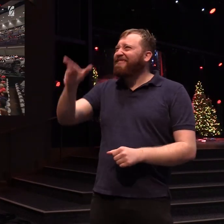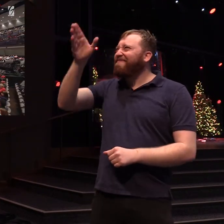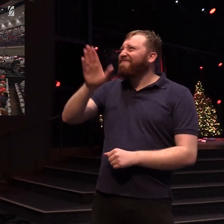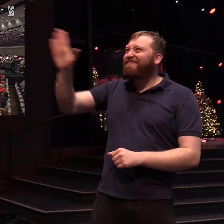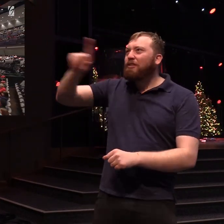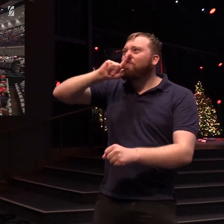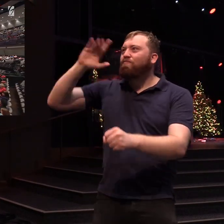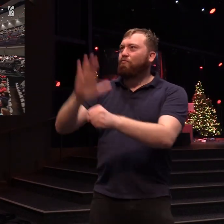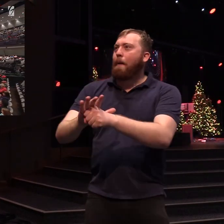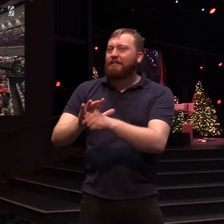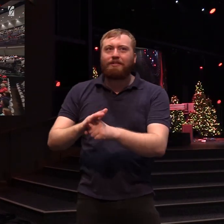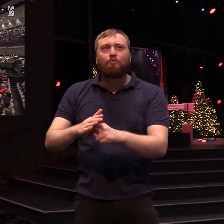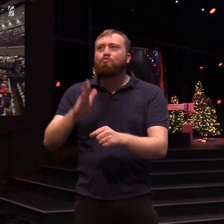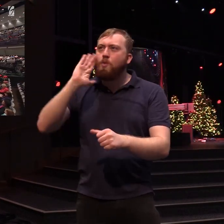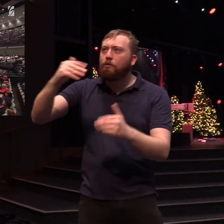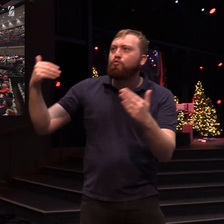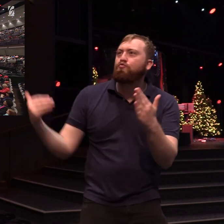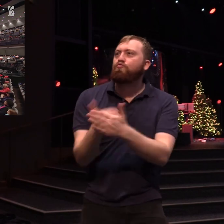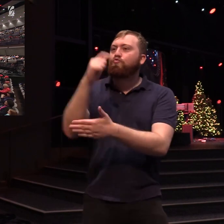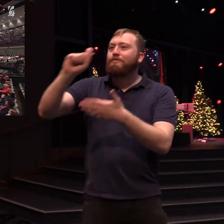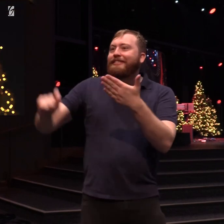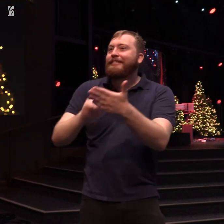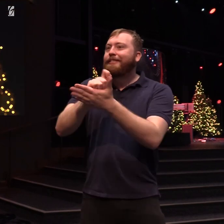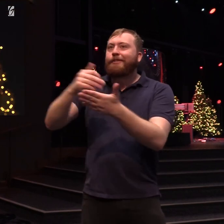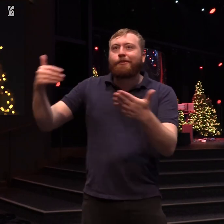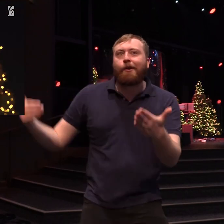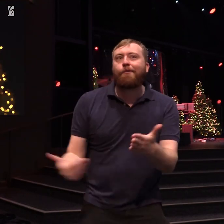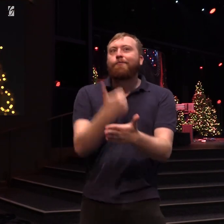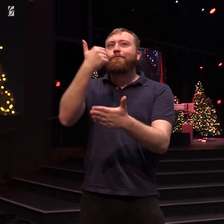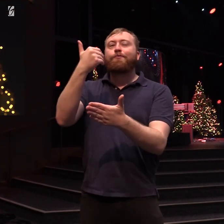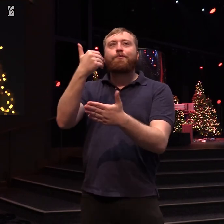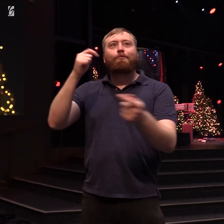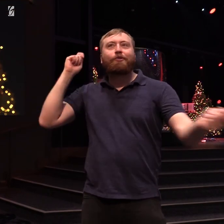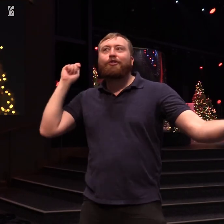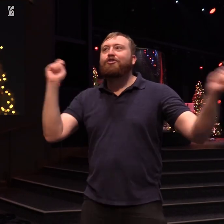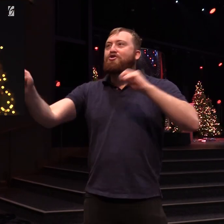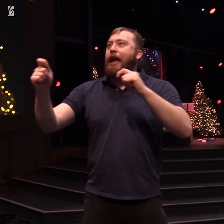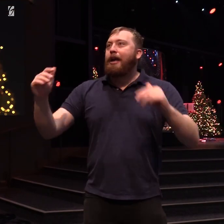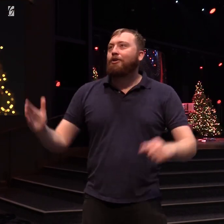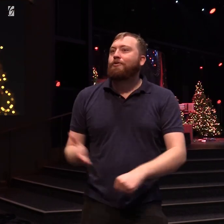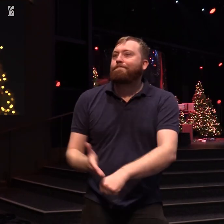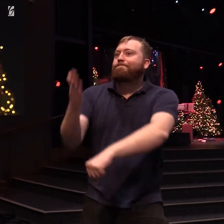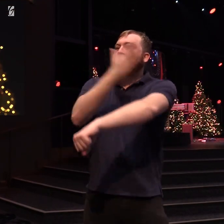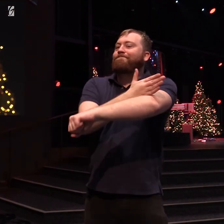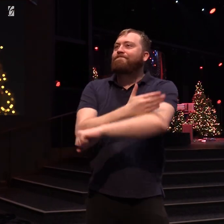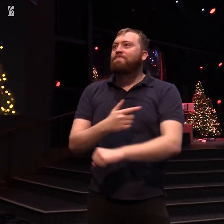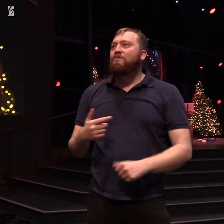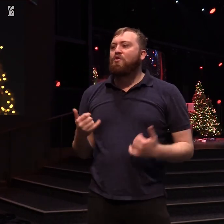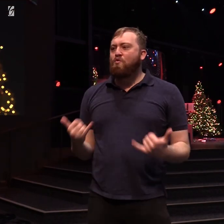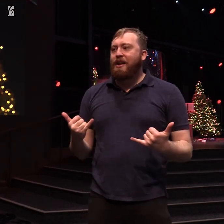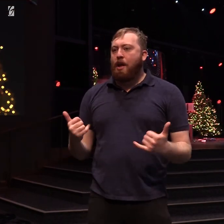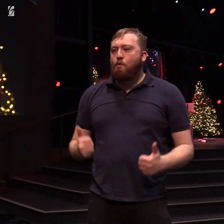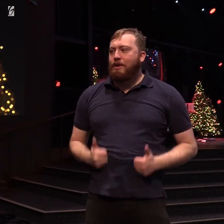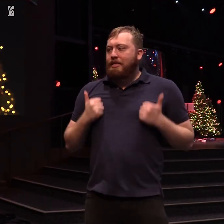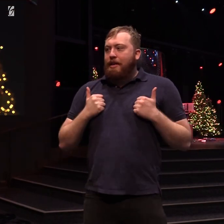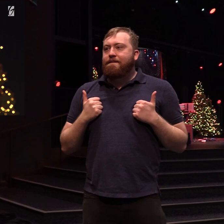in a new season, in a new direction, and that we live between the advents.